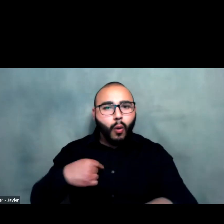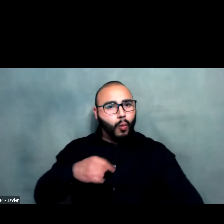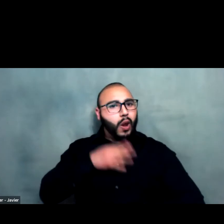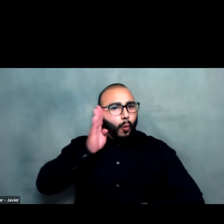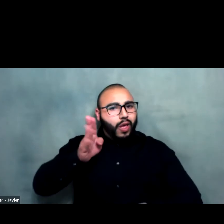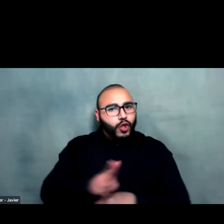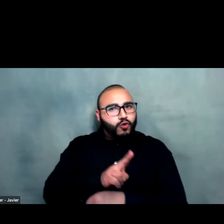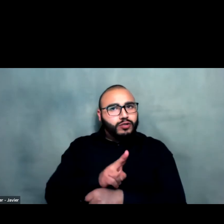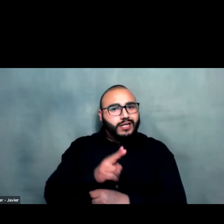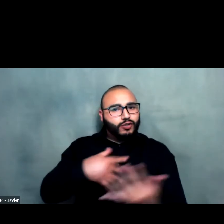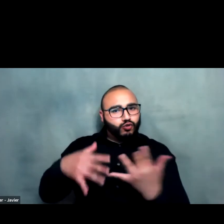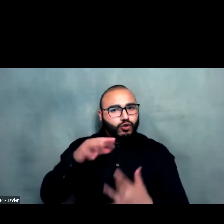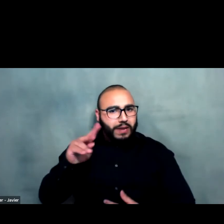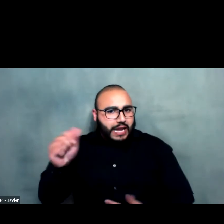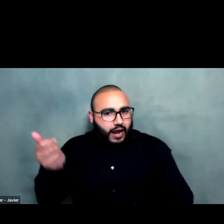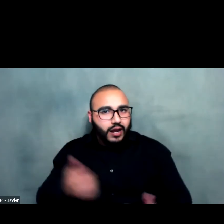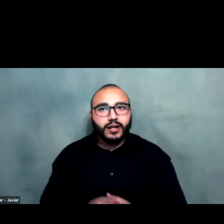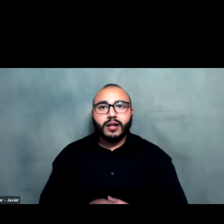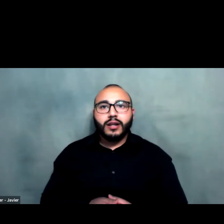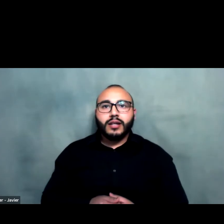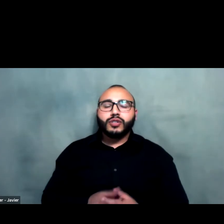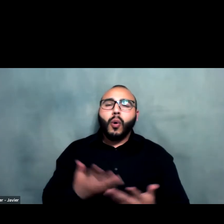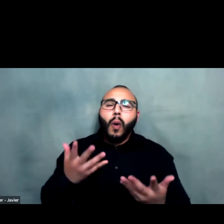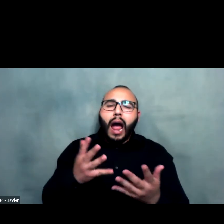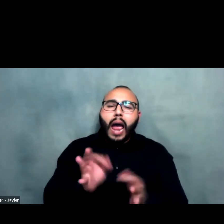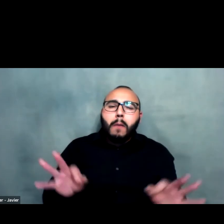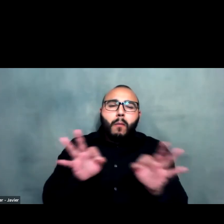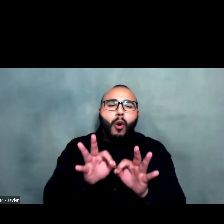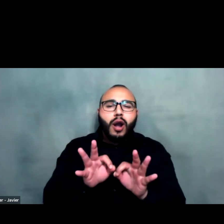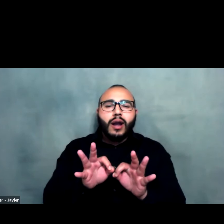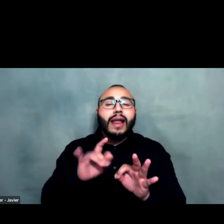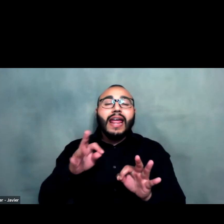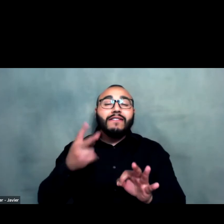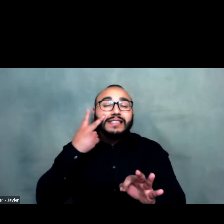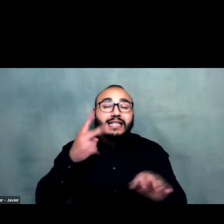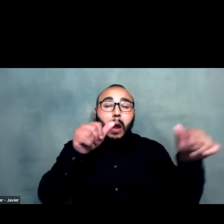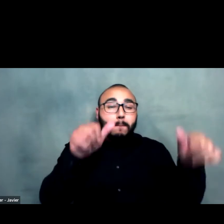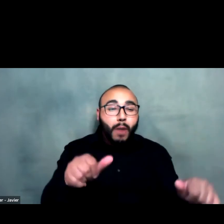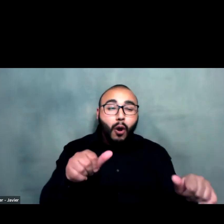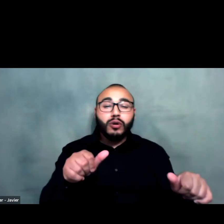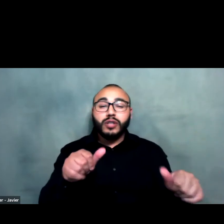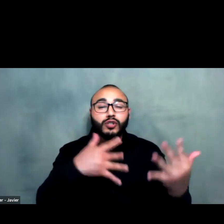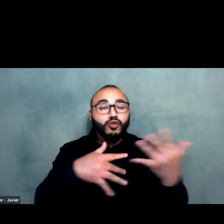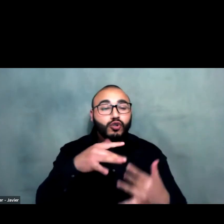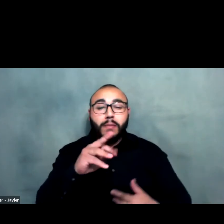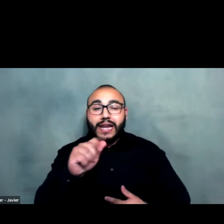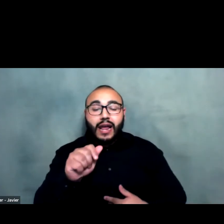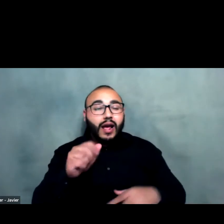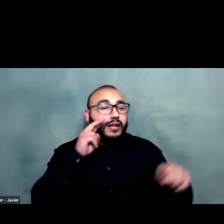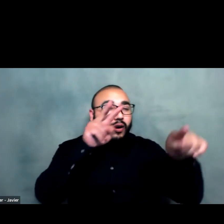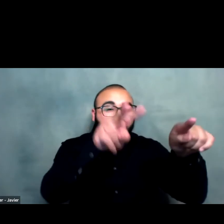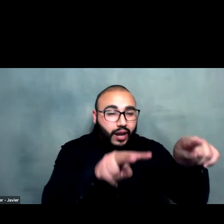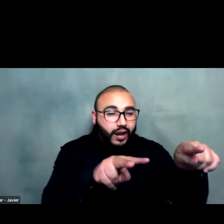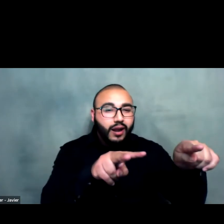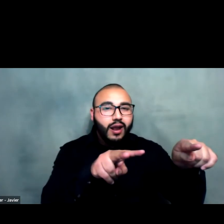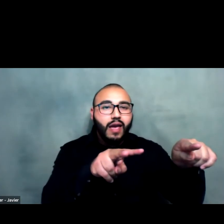the significance in reposting, right? It sounds like it's kind of useless, right? Like I repost something, you know, but at the